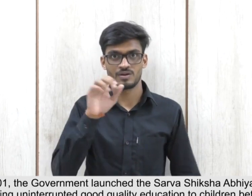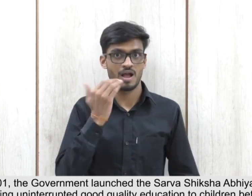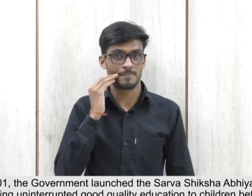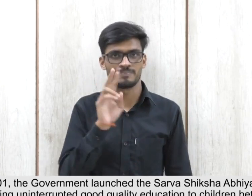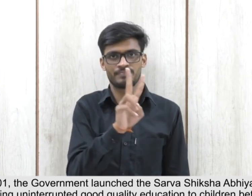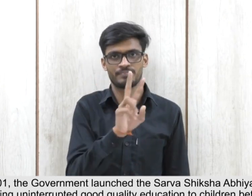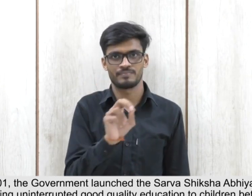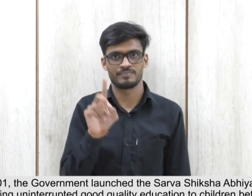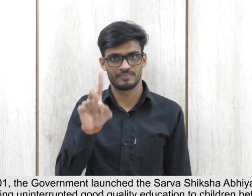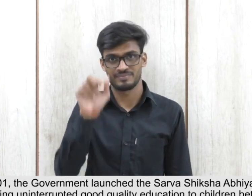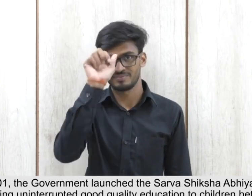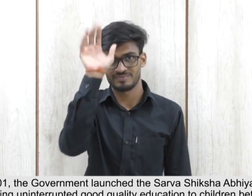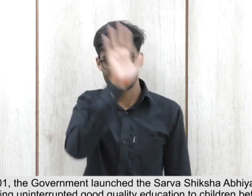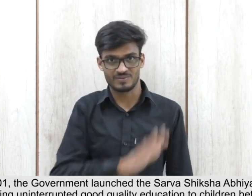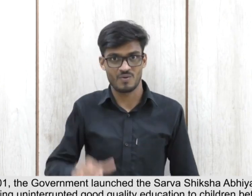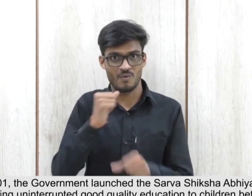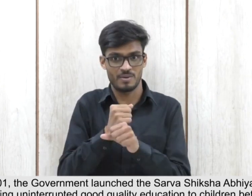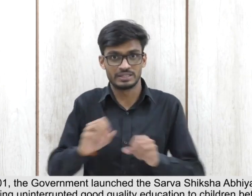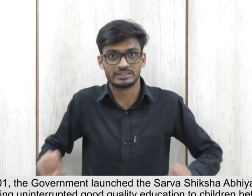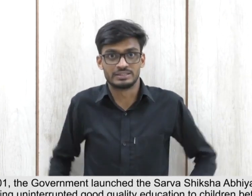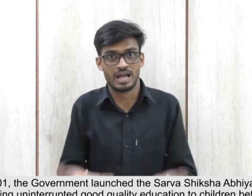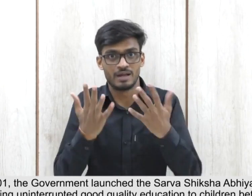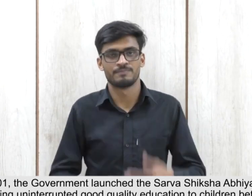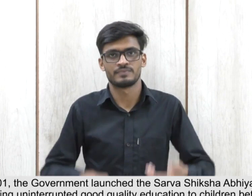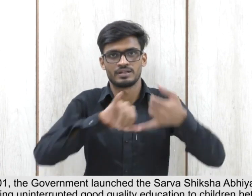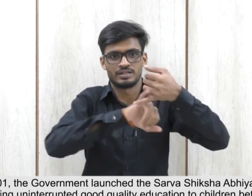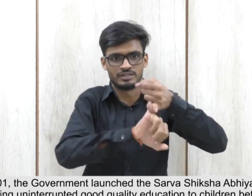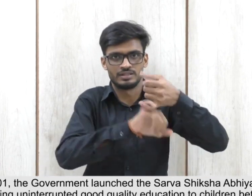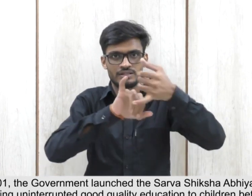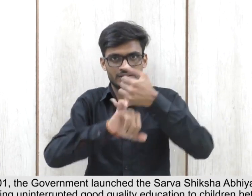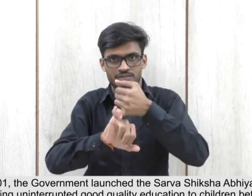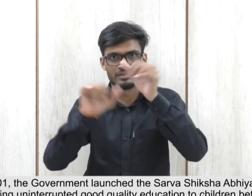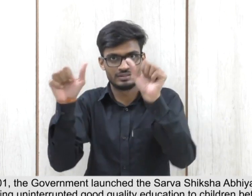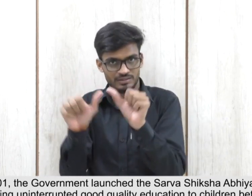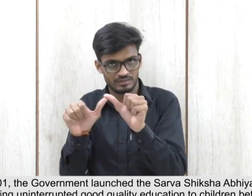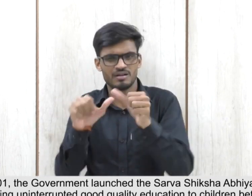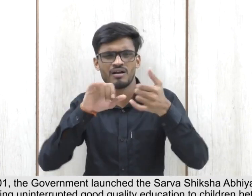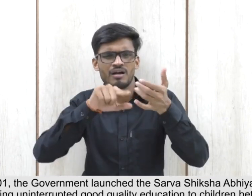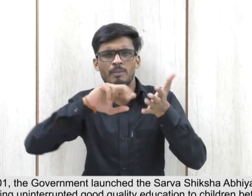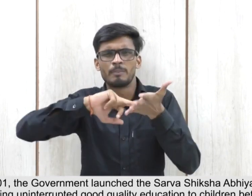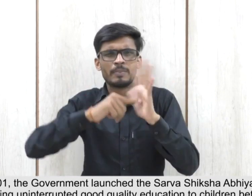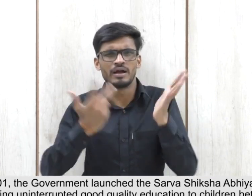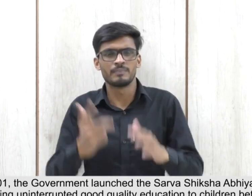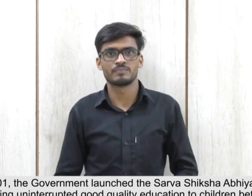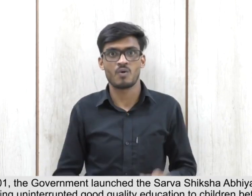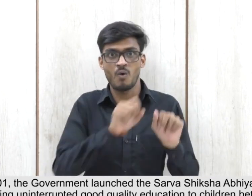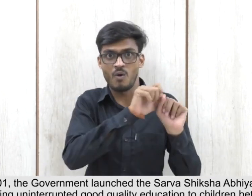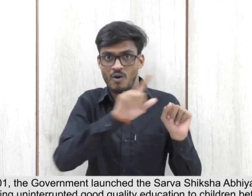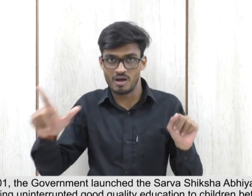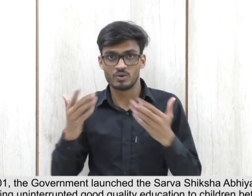In the year 2001, the government launched the Sarva Shiksha Abhiyan (SSA) with the objective of providing uninterrupted